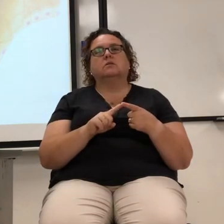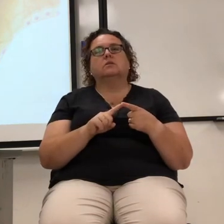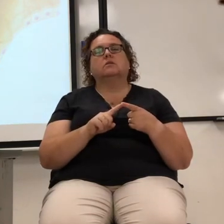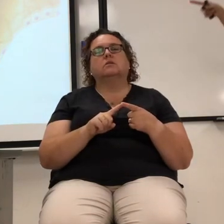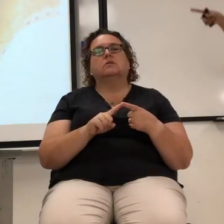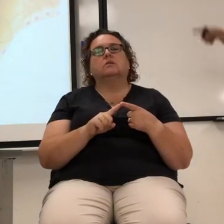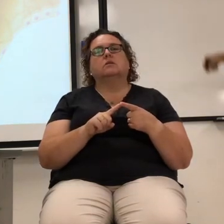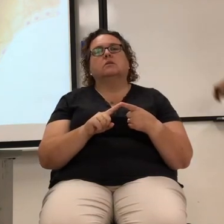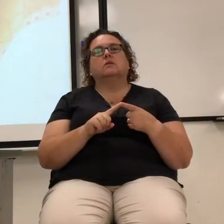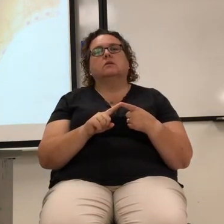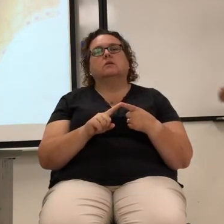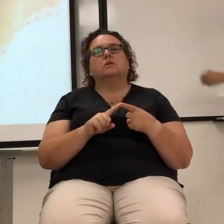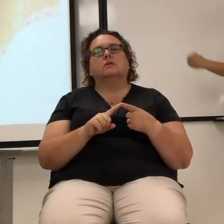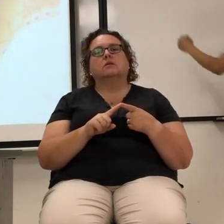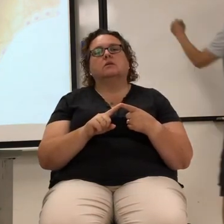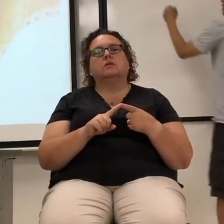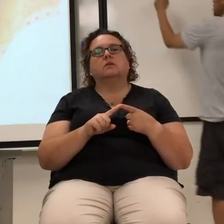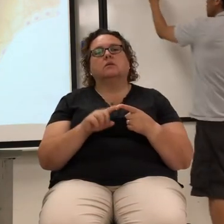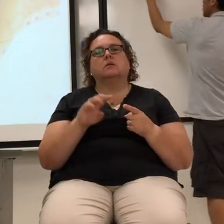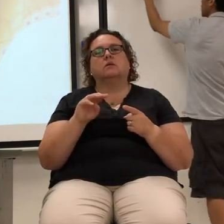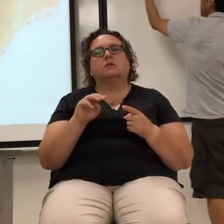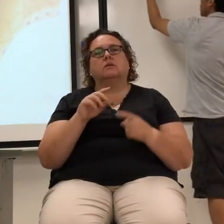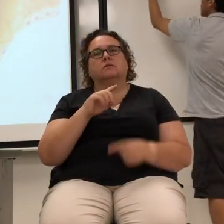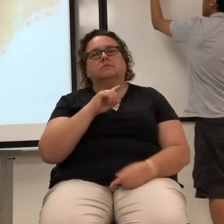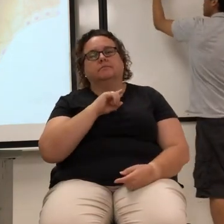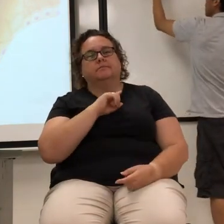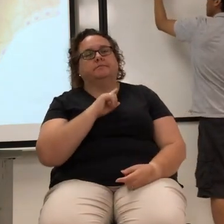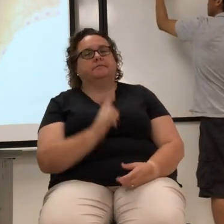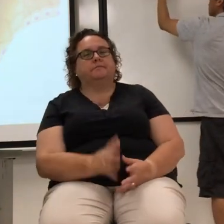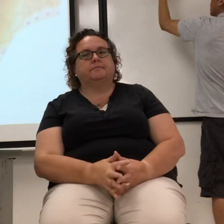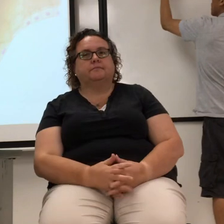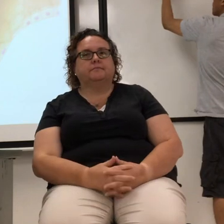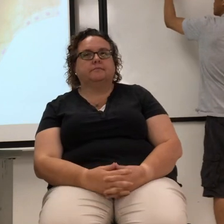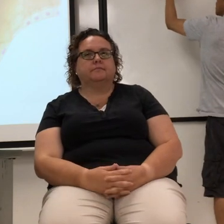Number one is pointing to macula densa of the DCT.